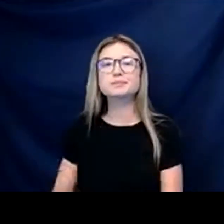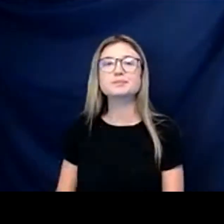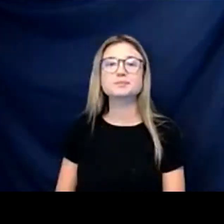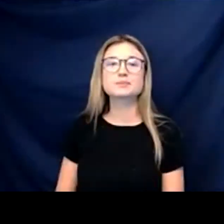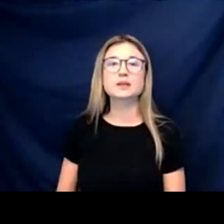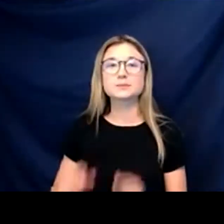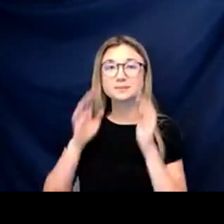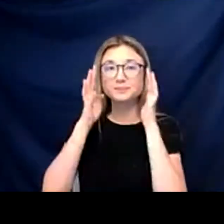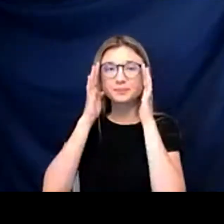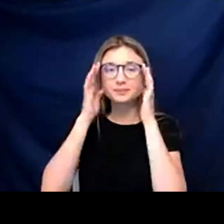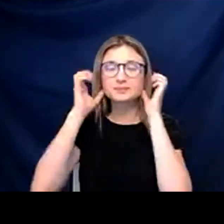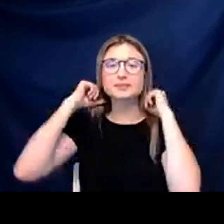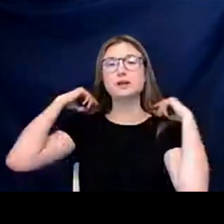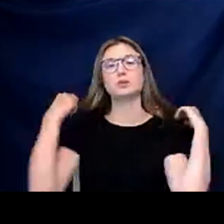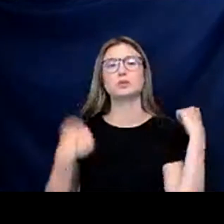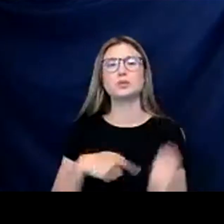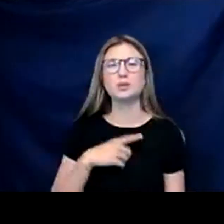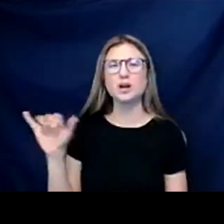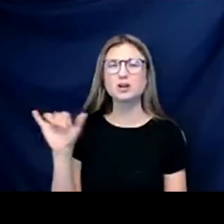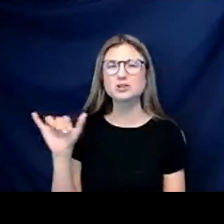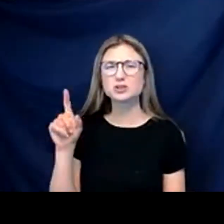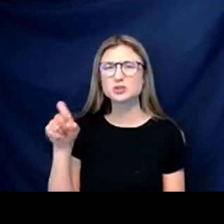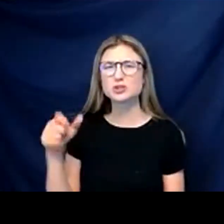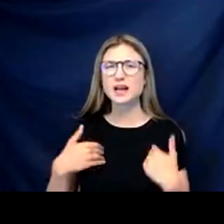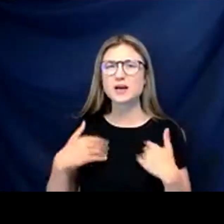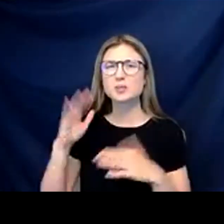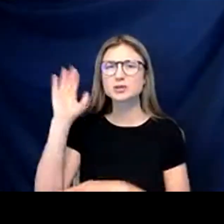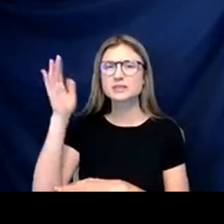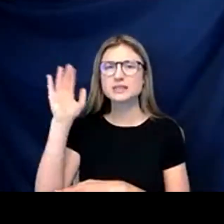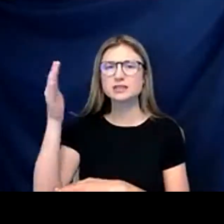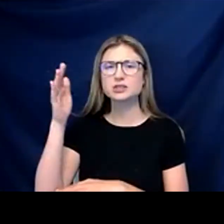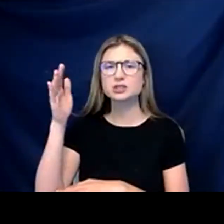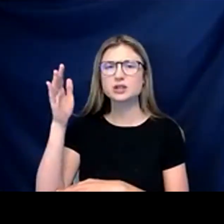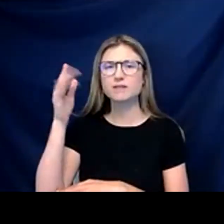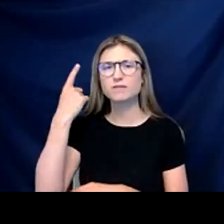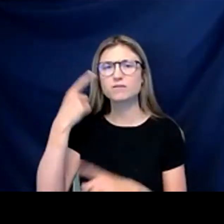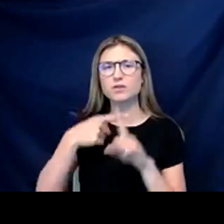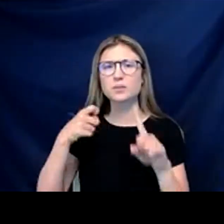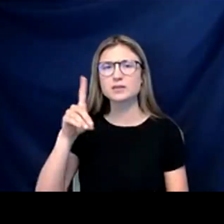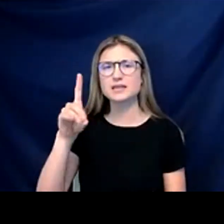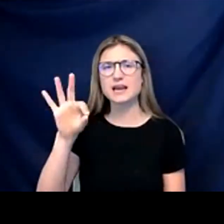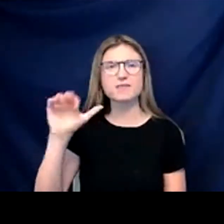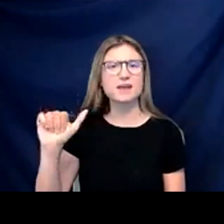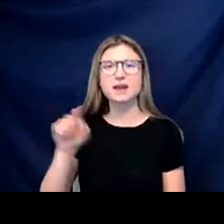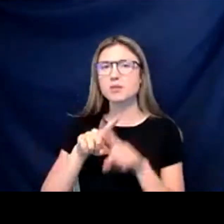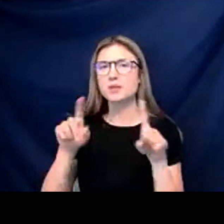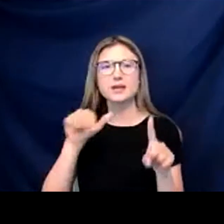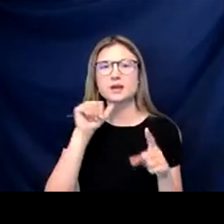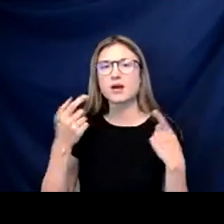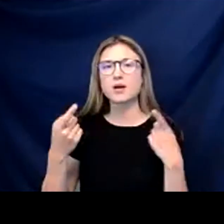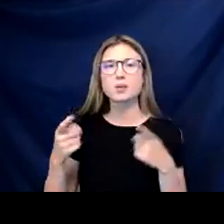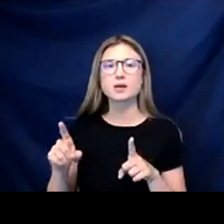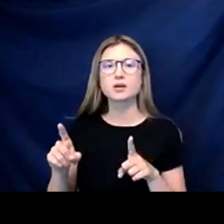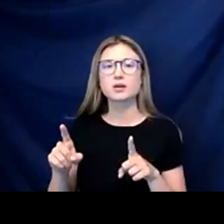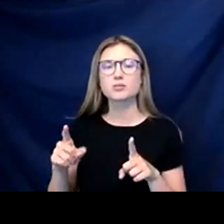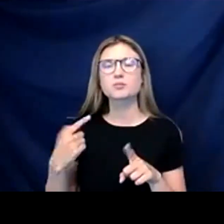We also were supposed to have a presentation by D of A, but that we did not get to that. So